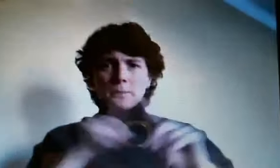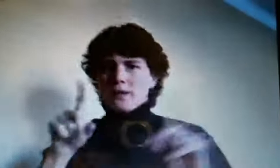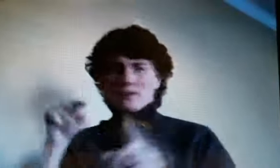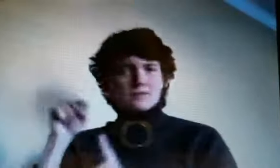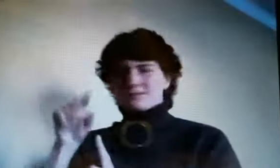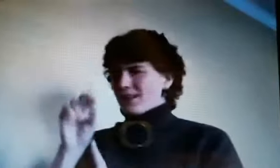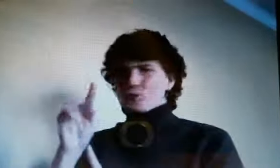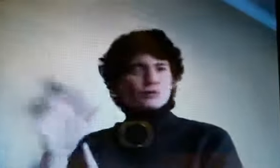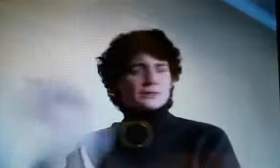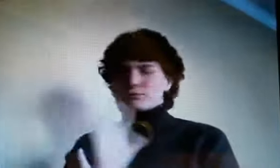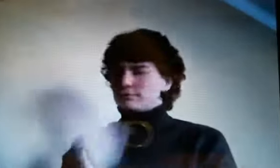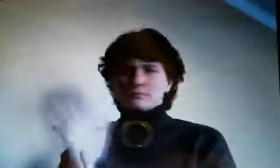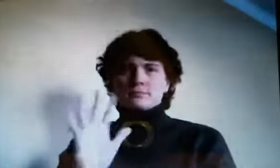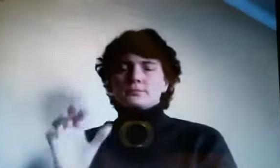omissions.